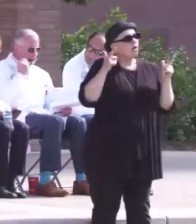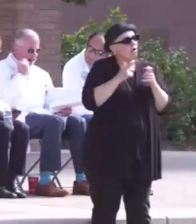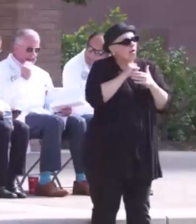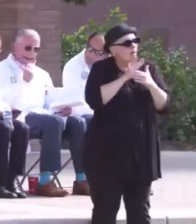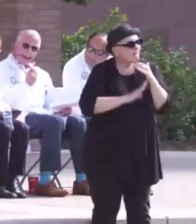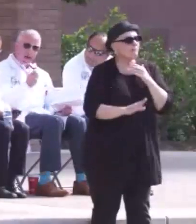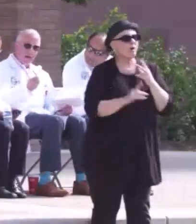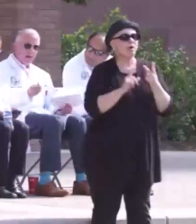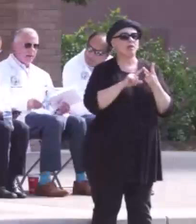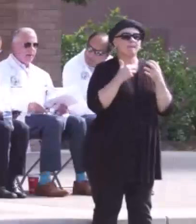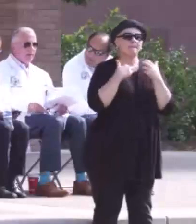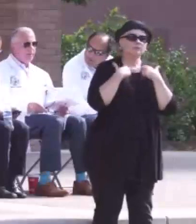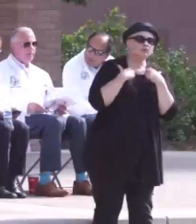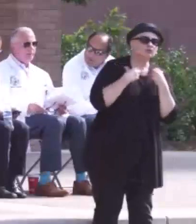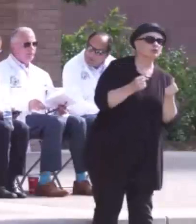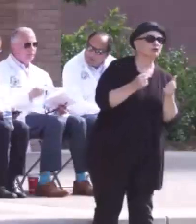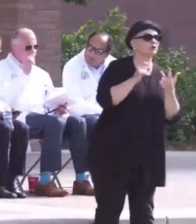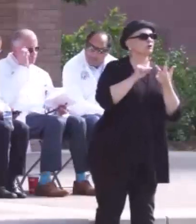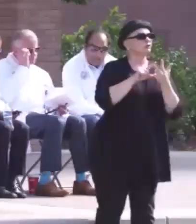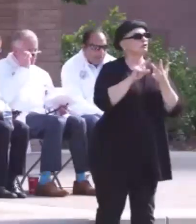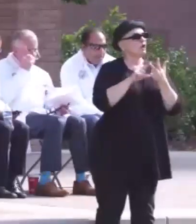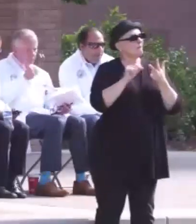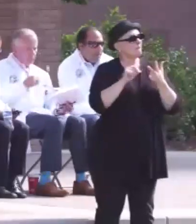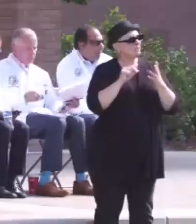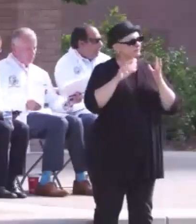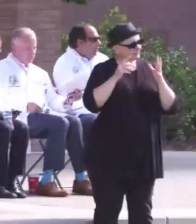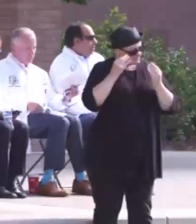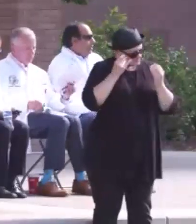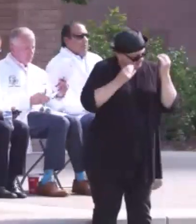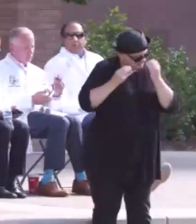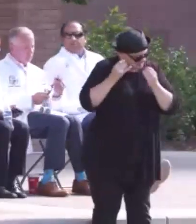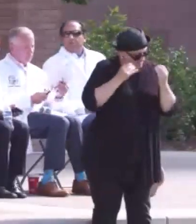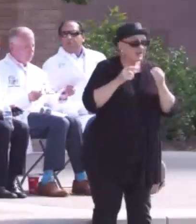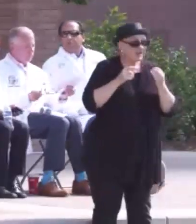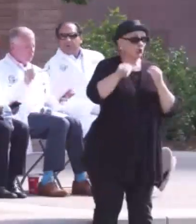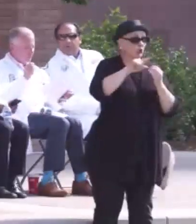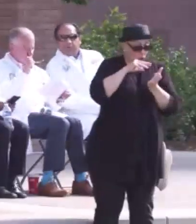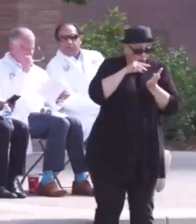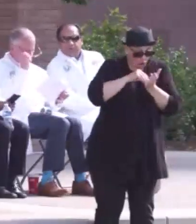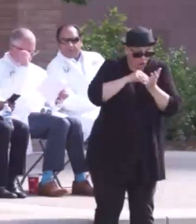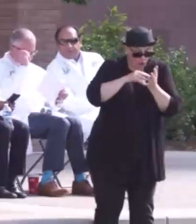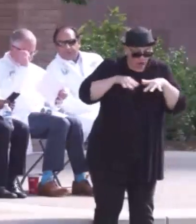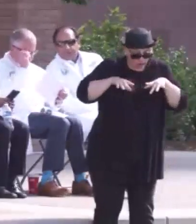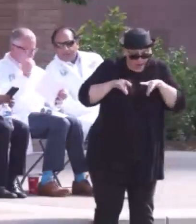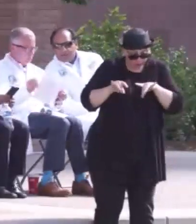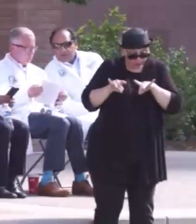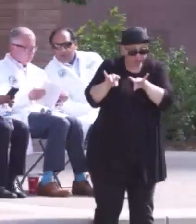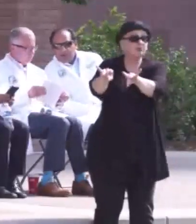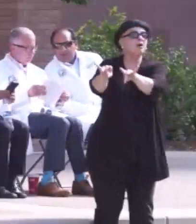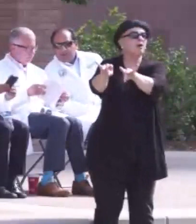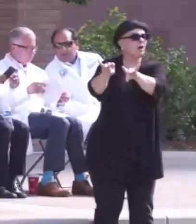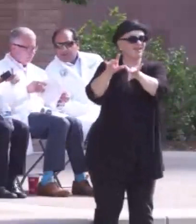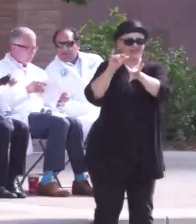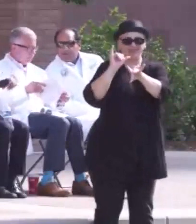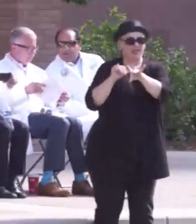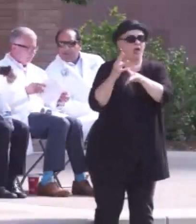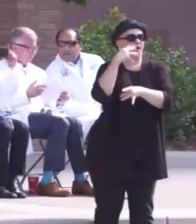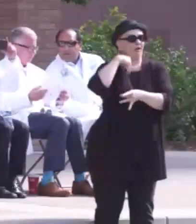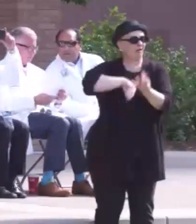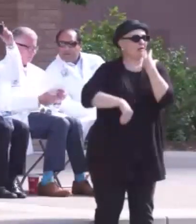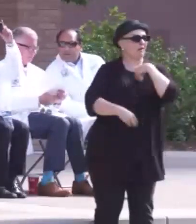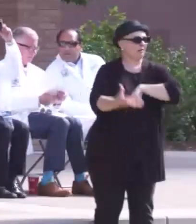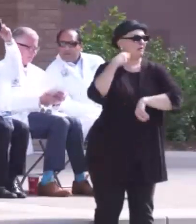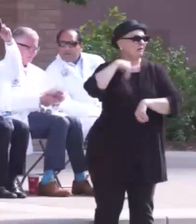confidence and diffidence, as you learn and you gather experience. But I want to emphasize today, as you become